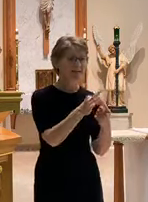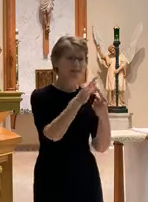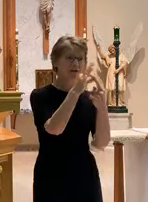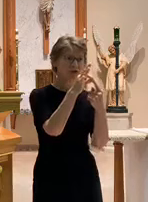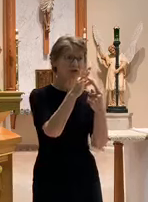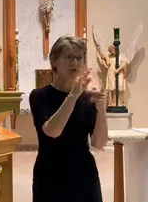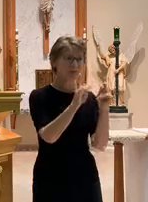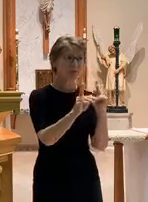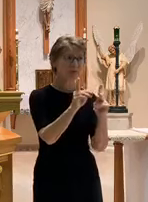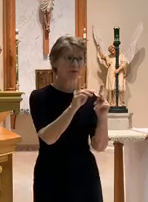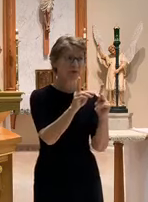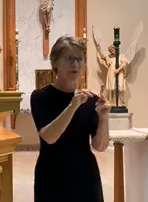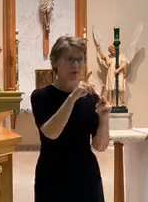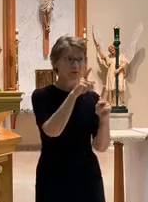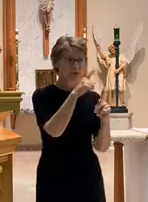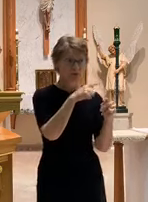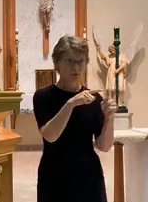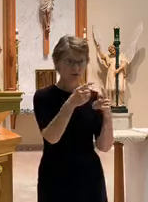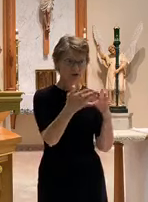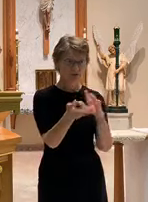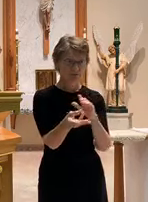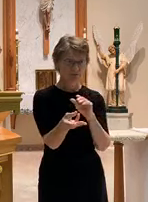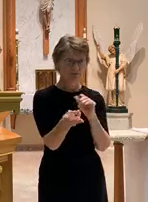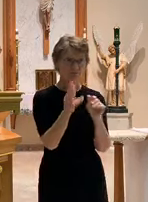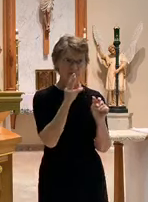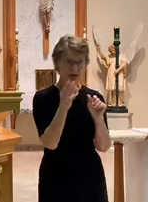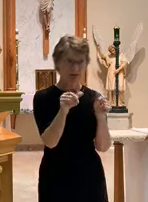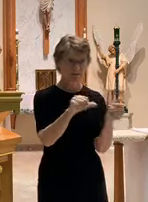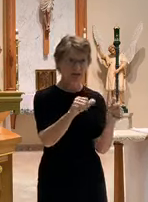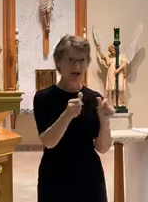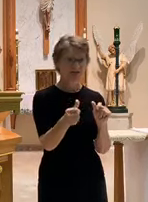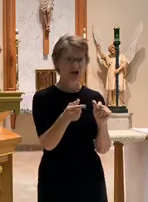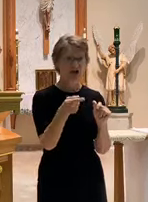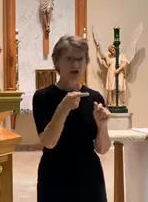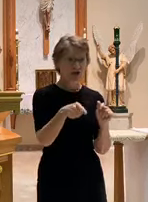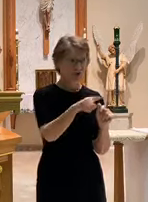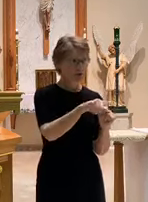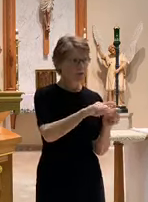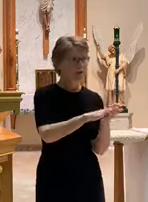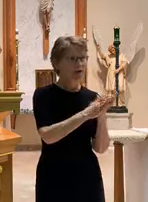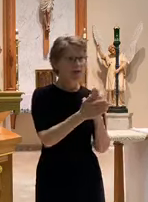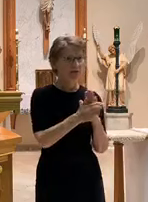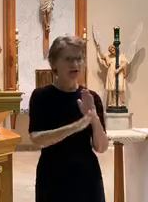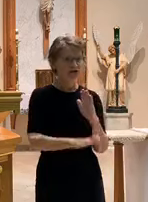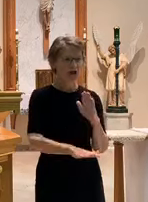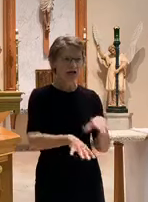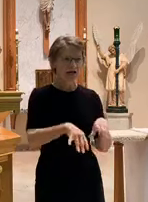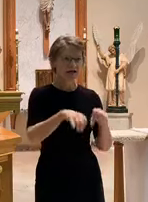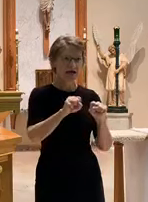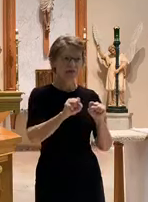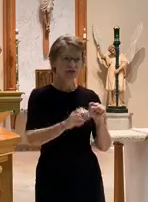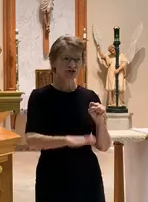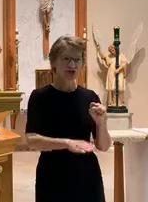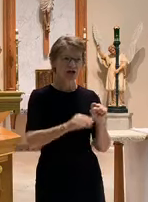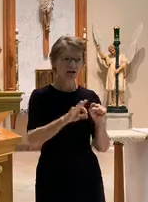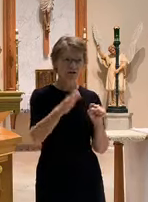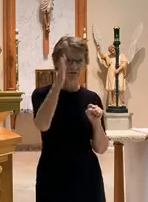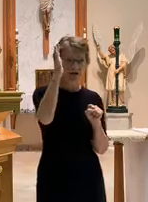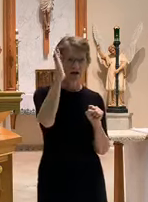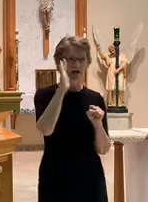wonderful ceremony of baptism. Paul here talks about baptism in a more, what you would call, a broader